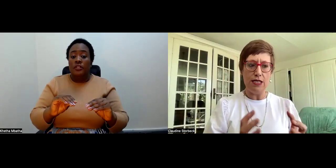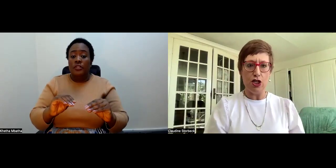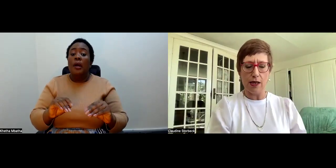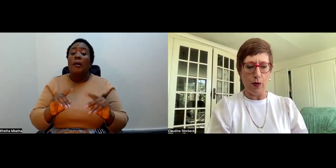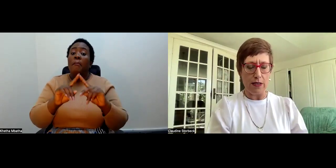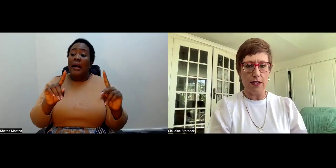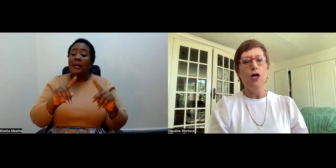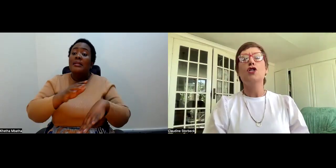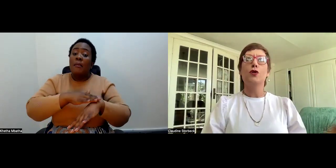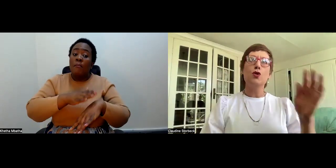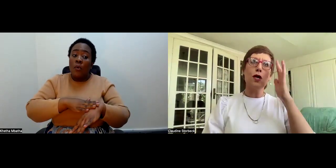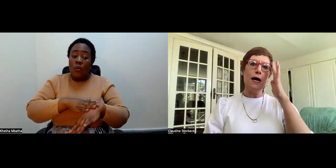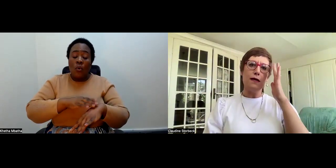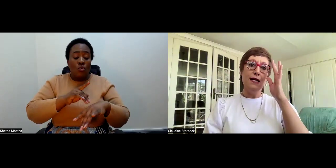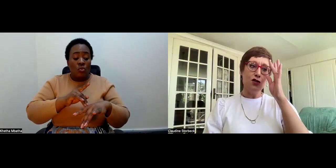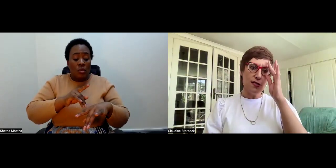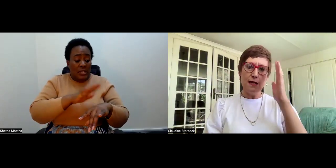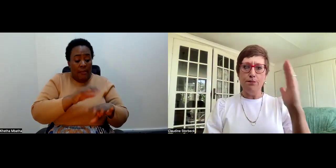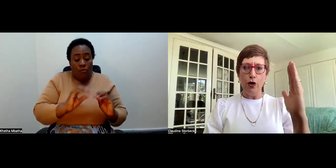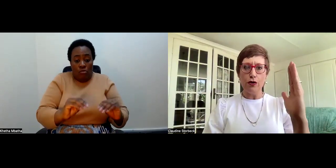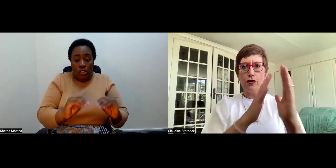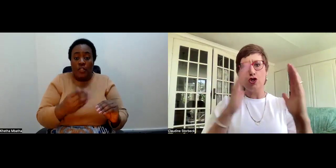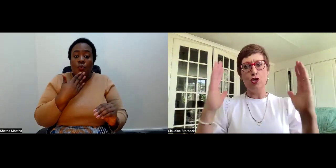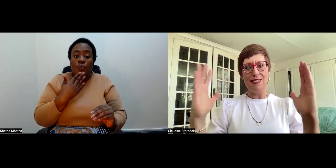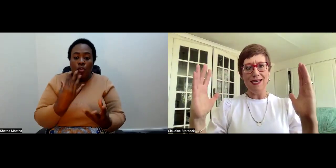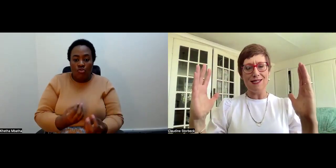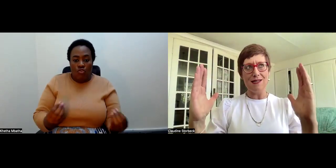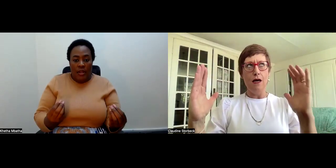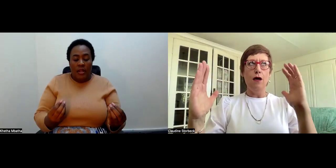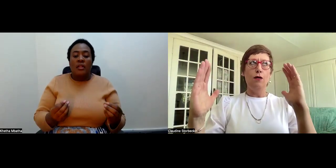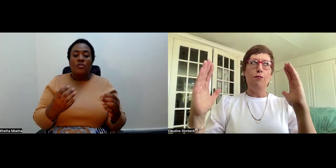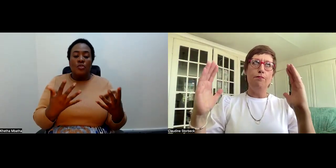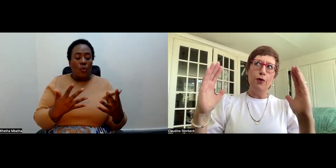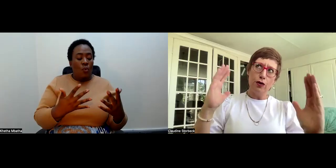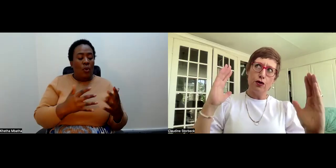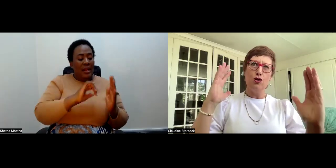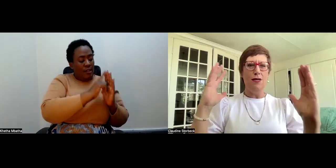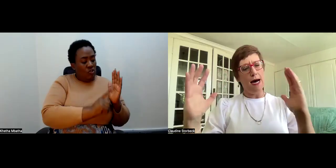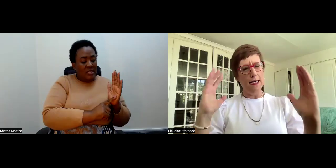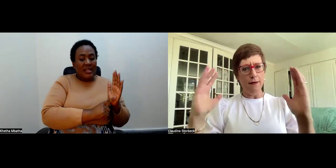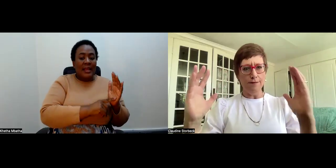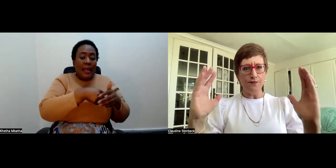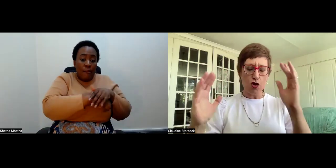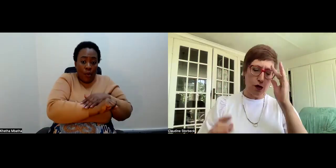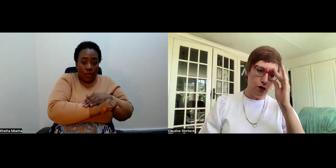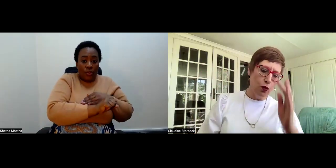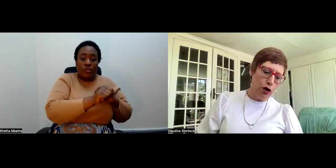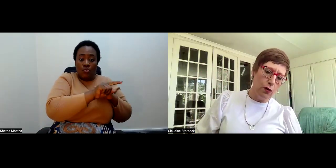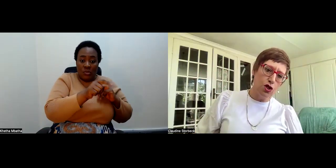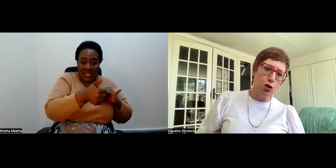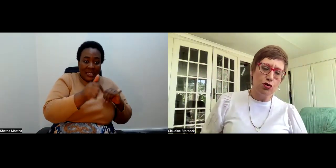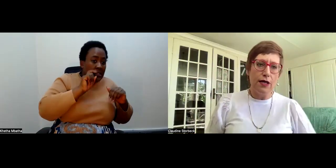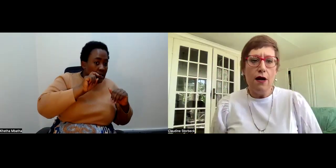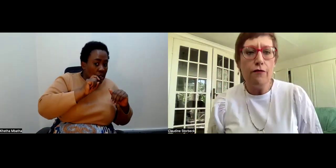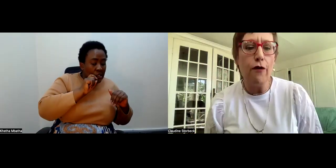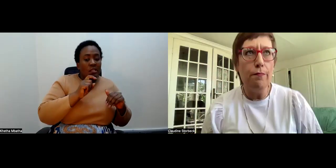we teach little ones. So we're talking about literacy birth to 6, birth to 9. So if you're working